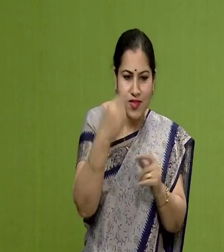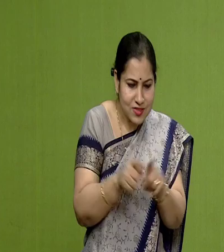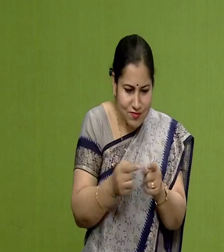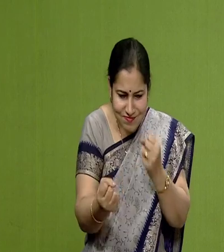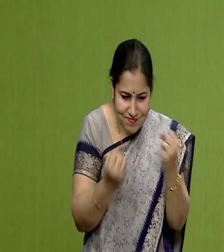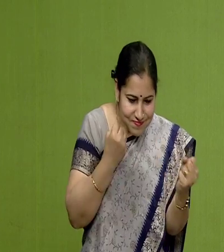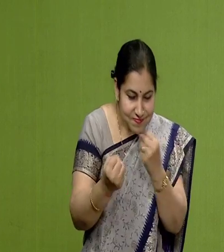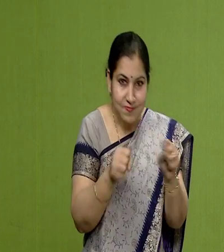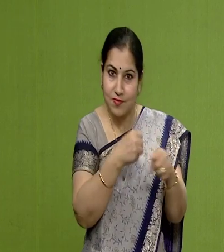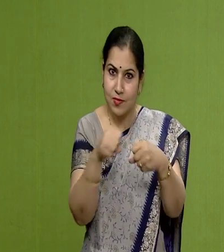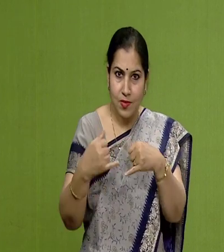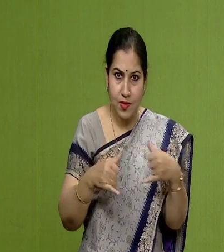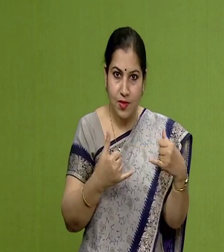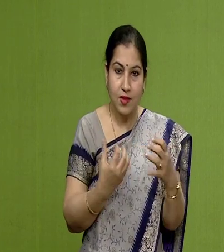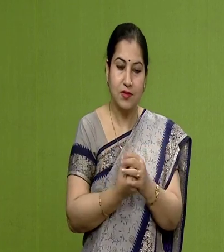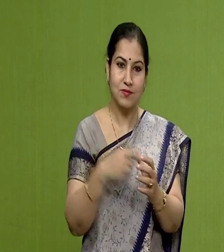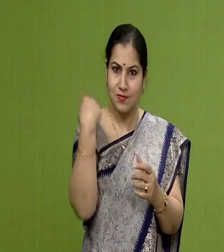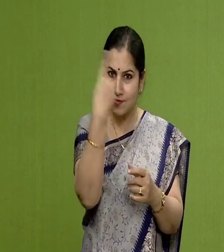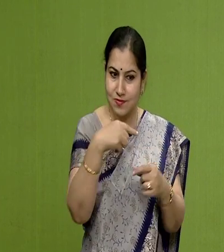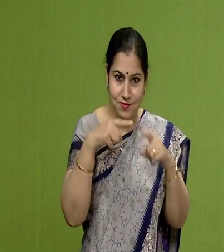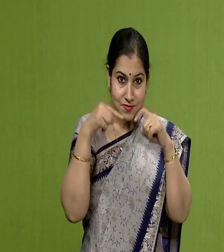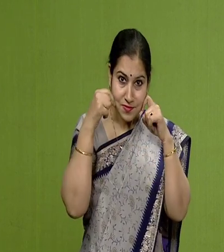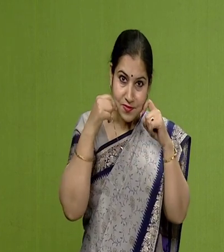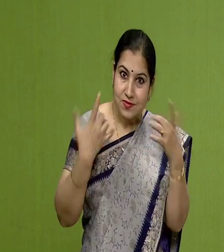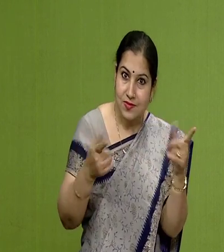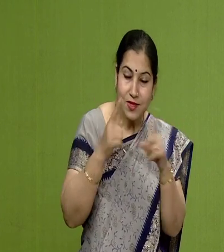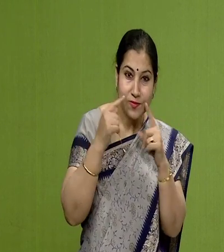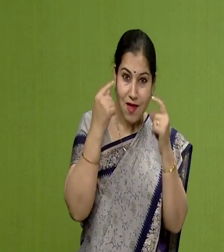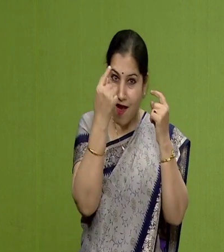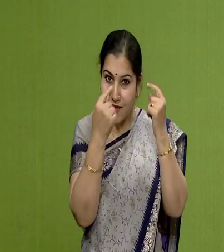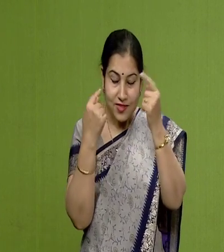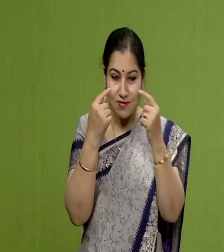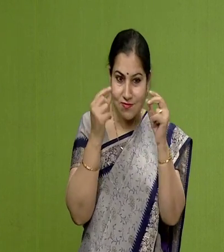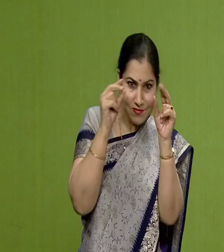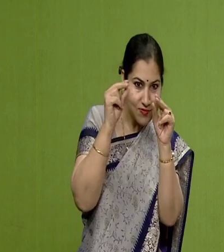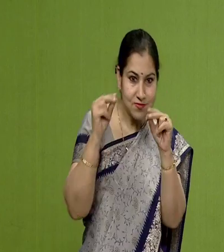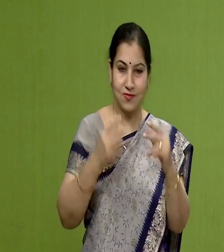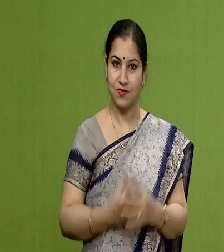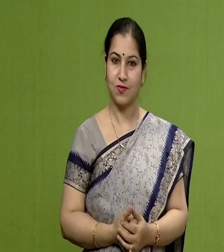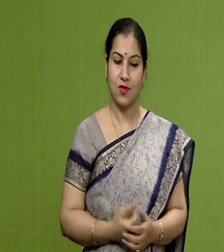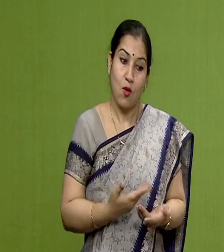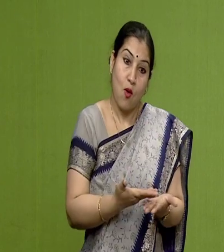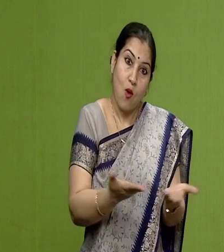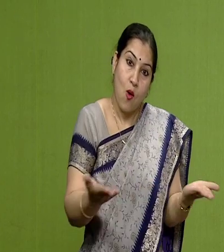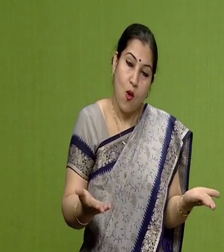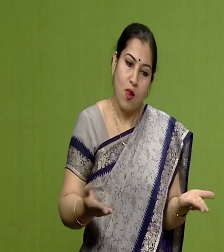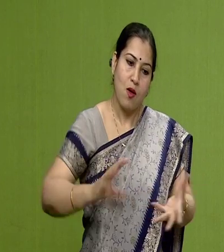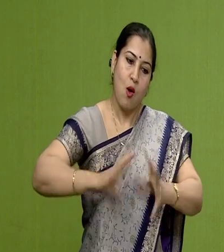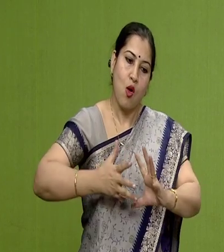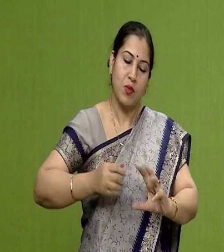feet, the innocent smile and twinkling eyes, all bring out